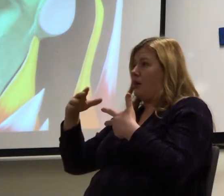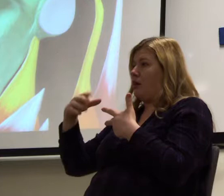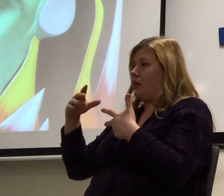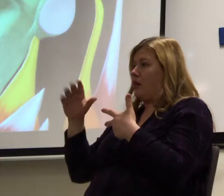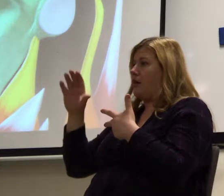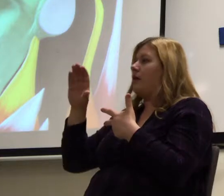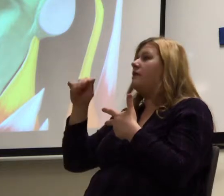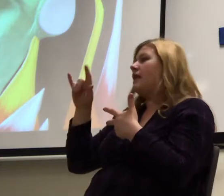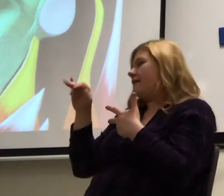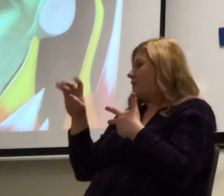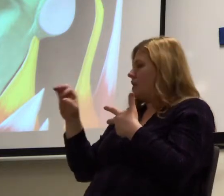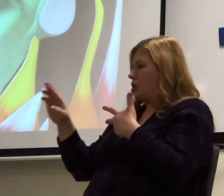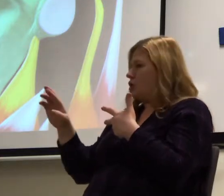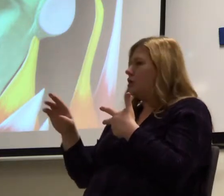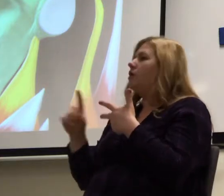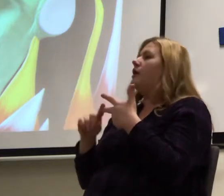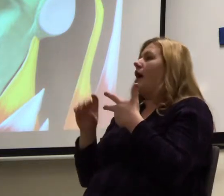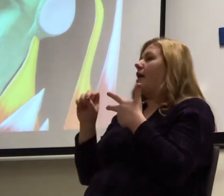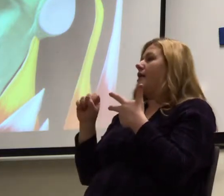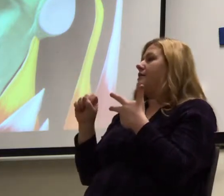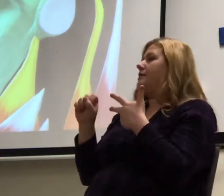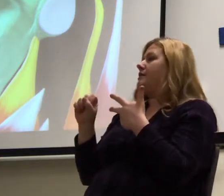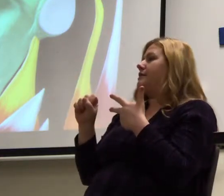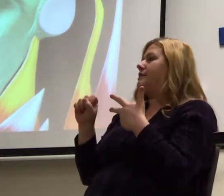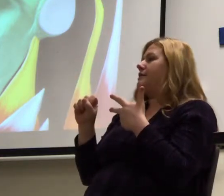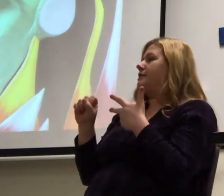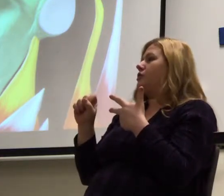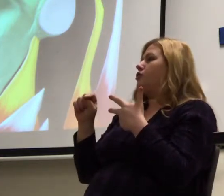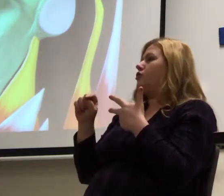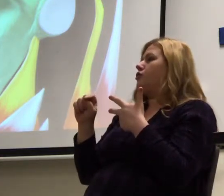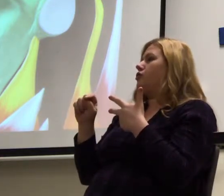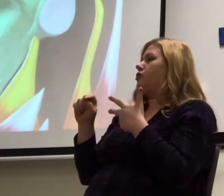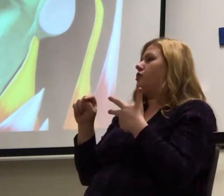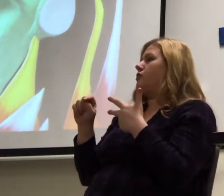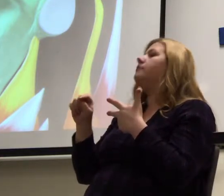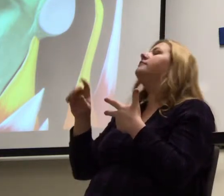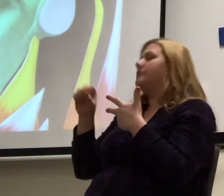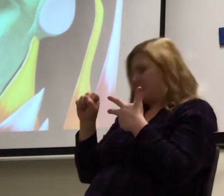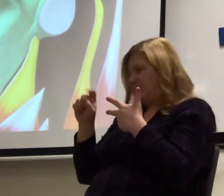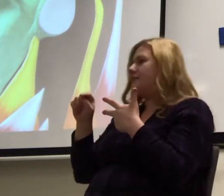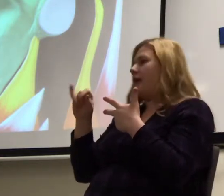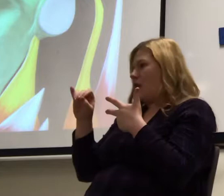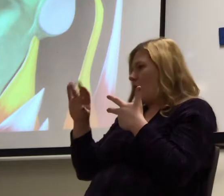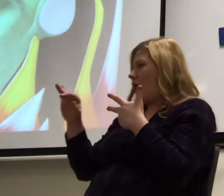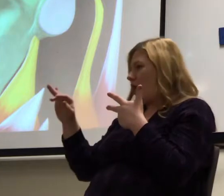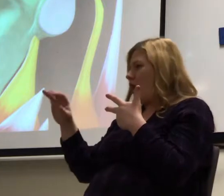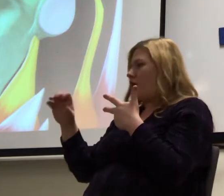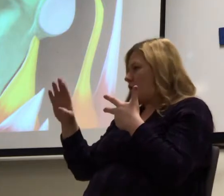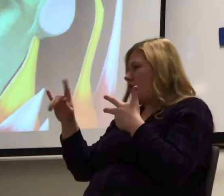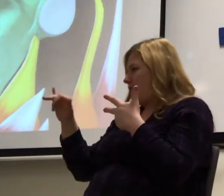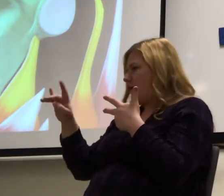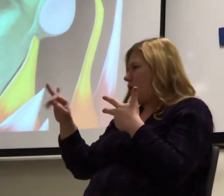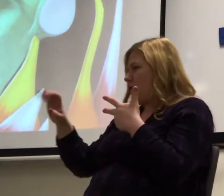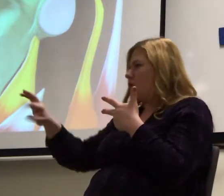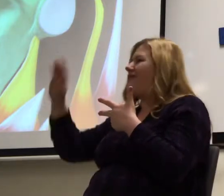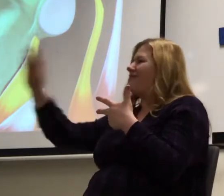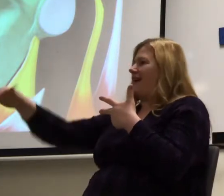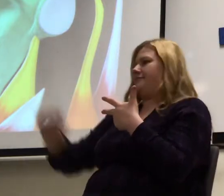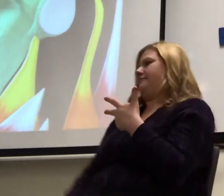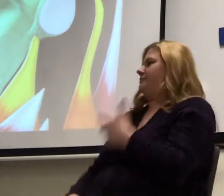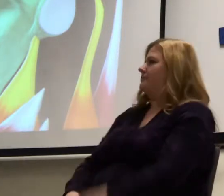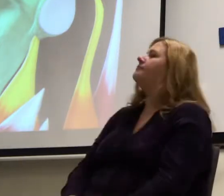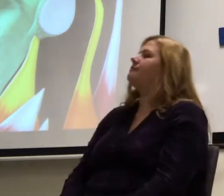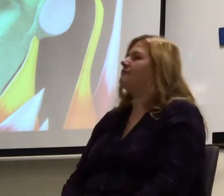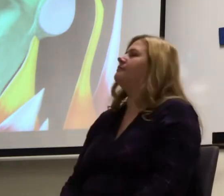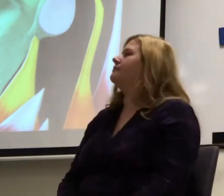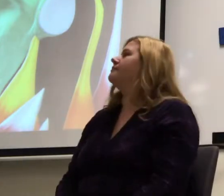I remember I was a student learning anatomy, and I was watching football. It was a long time